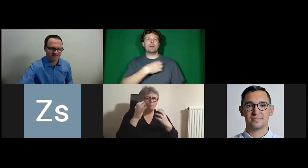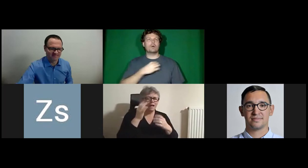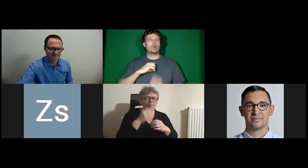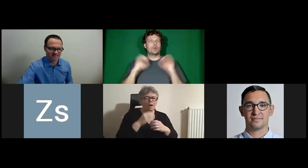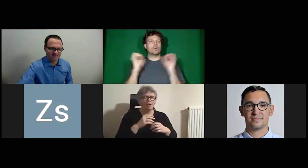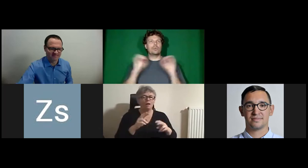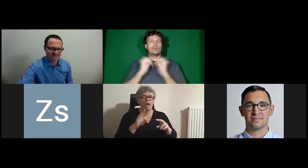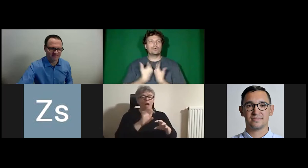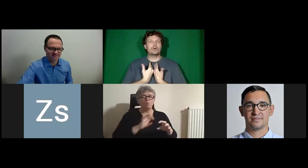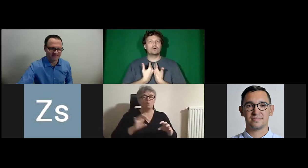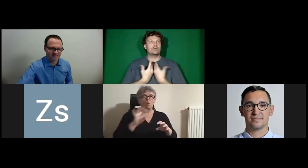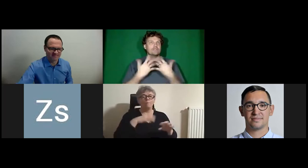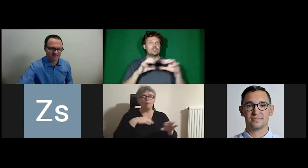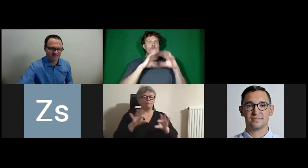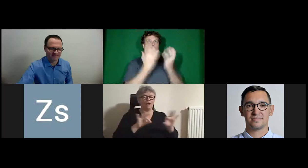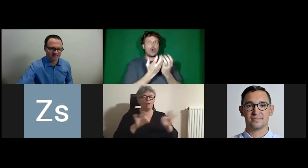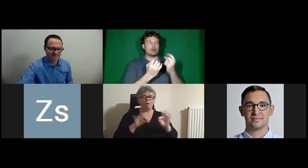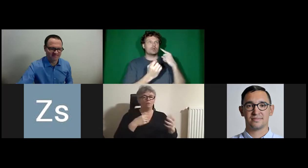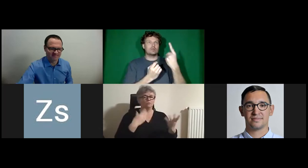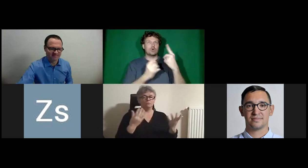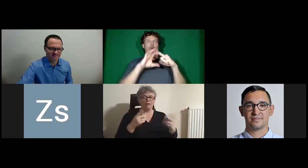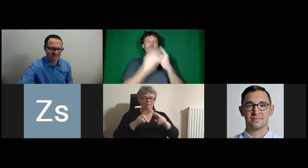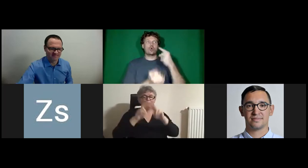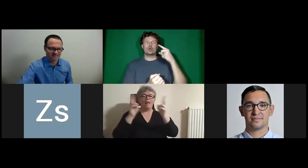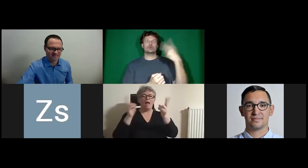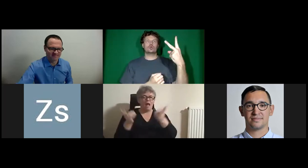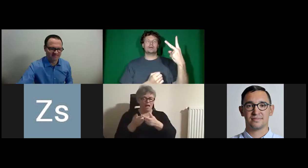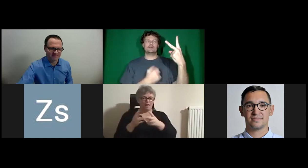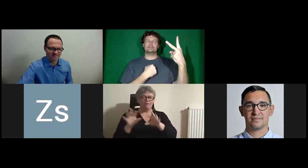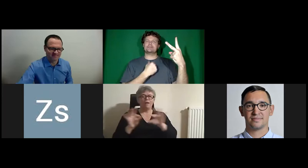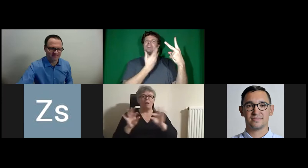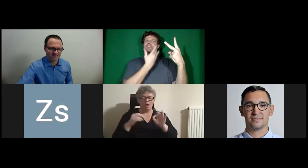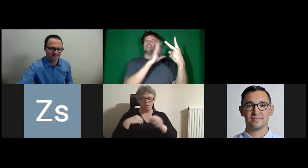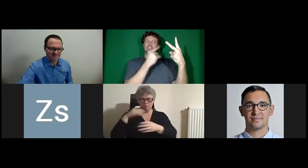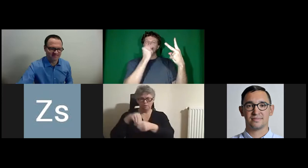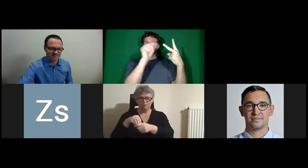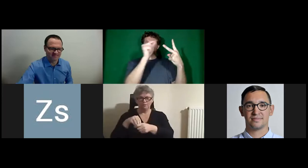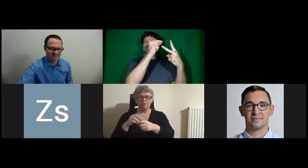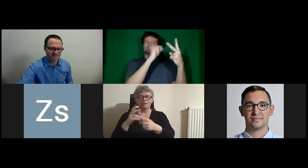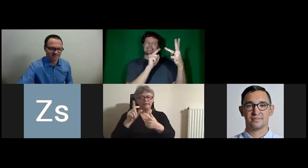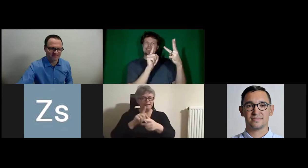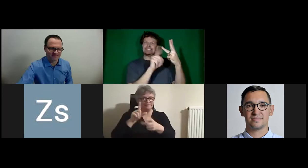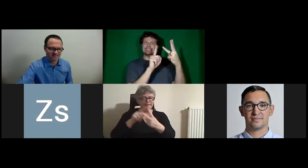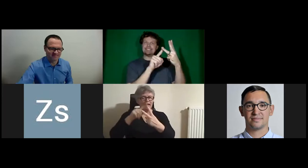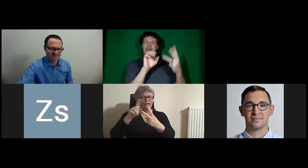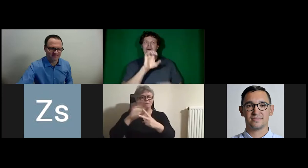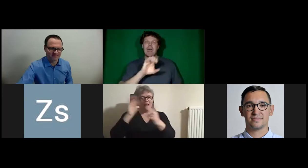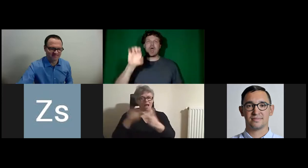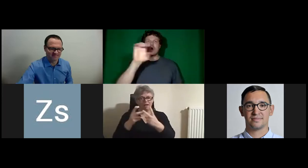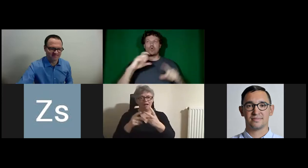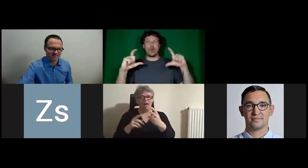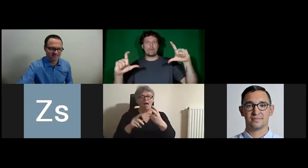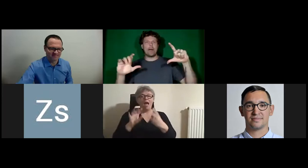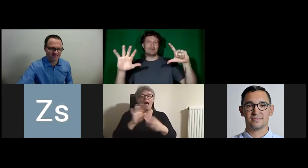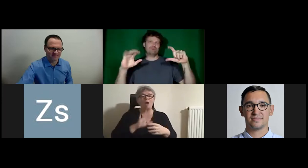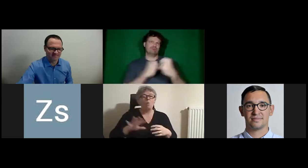the World Championships. However, I wasn't, I played on the World League,